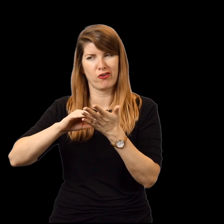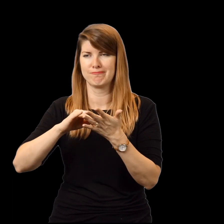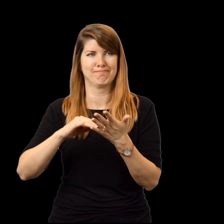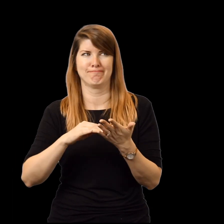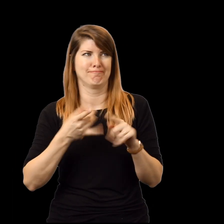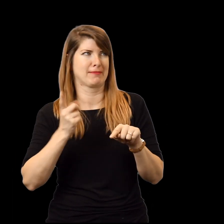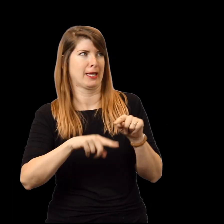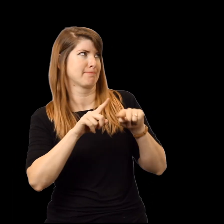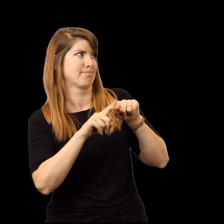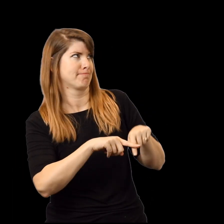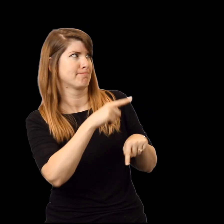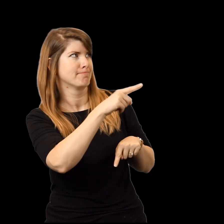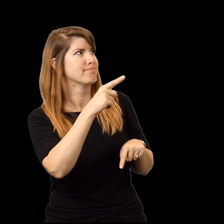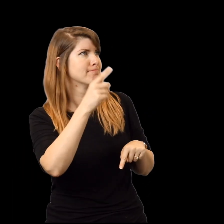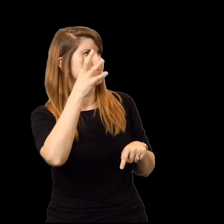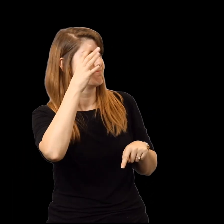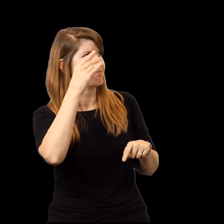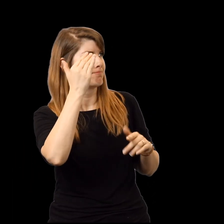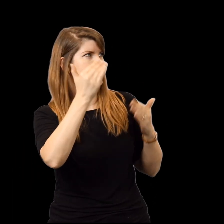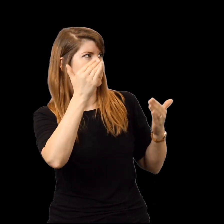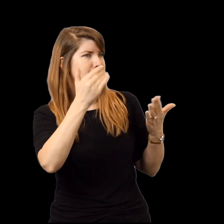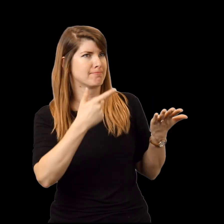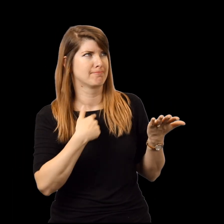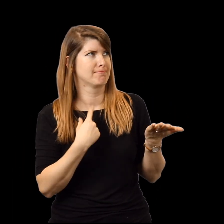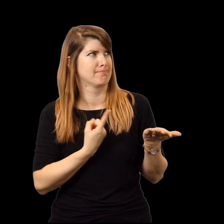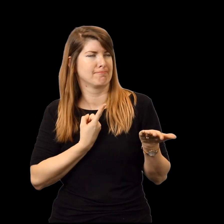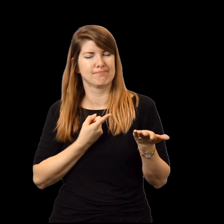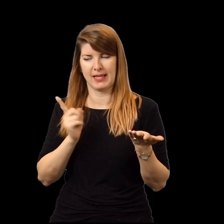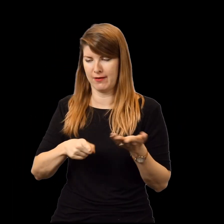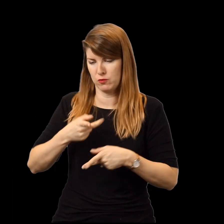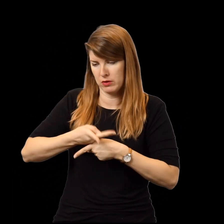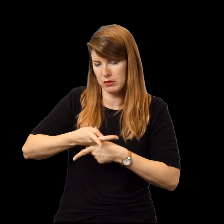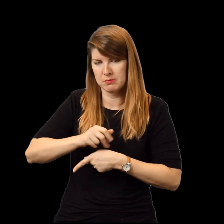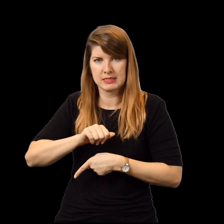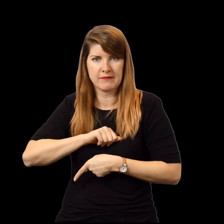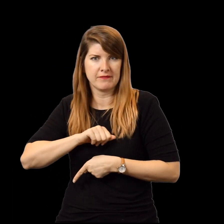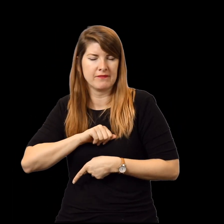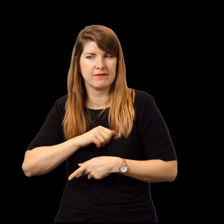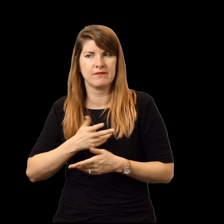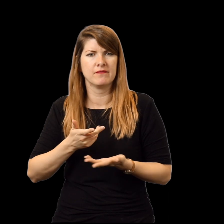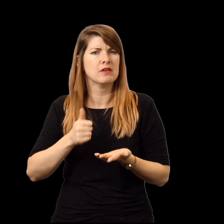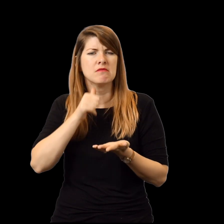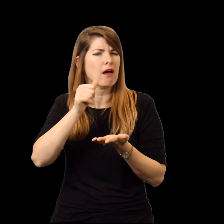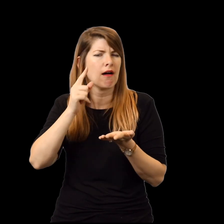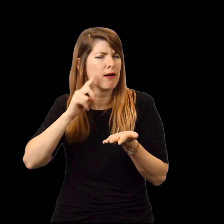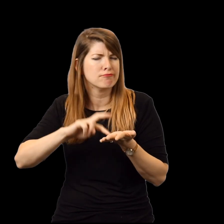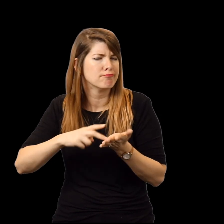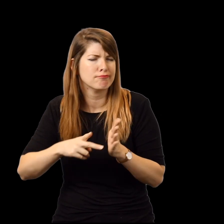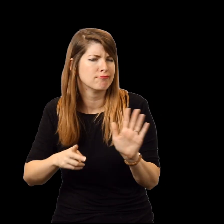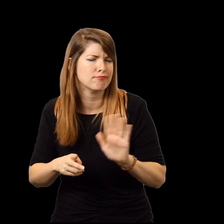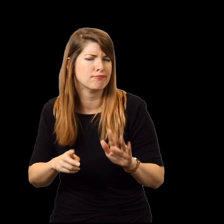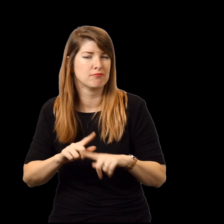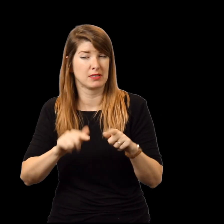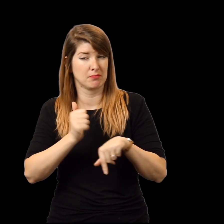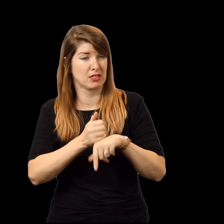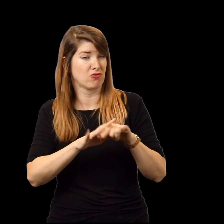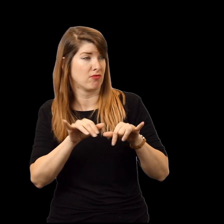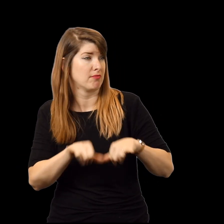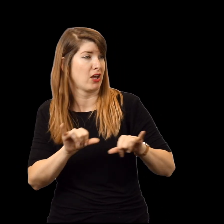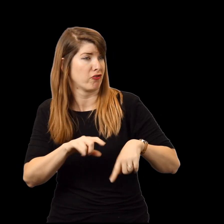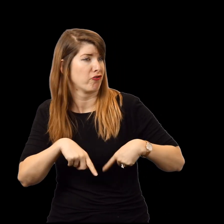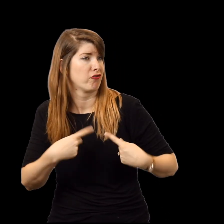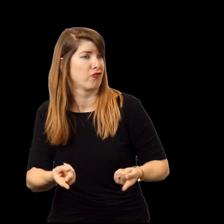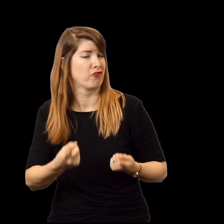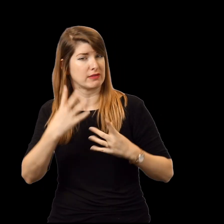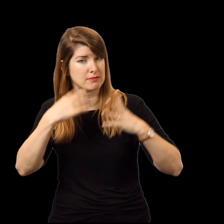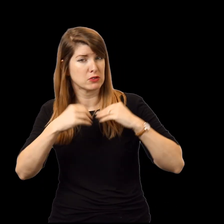that they can't count on the adult, that they're really on their own and they have to take care of themselves. It's not conscious, but from the pattern